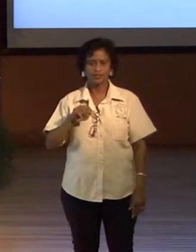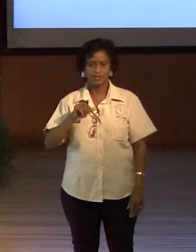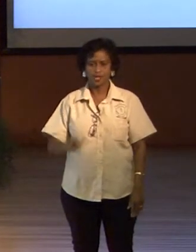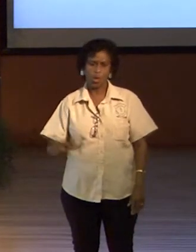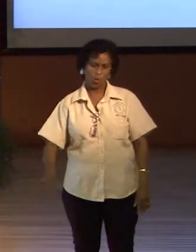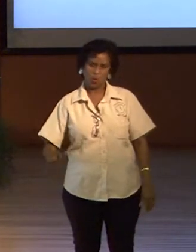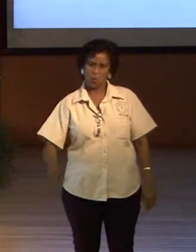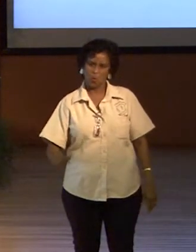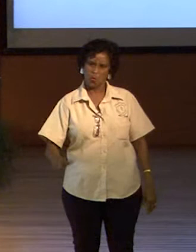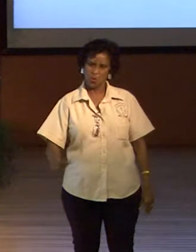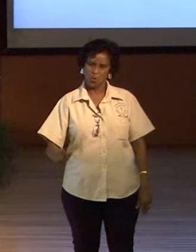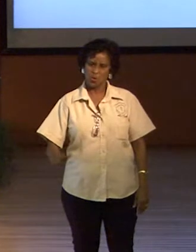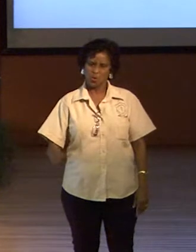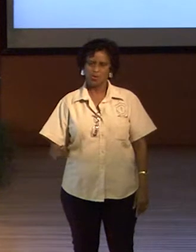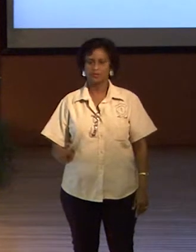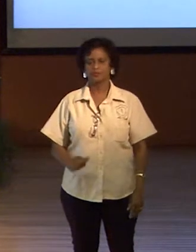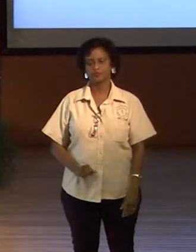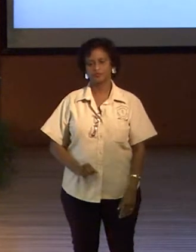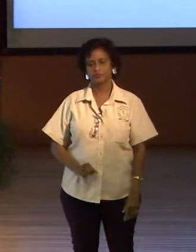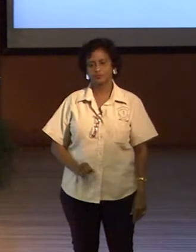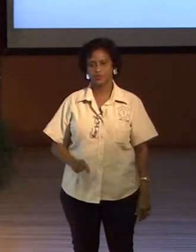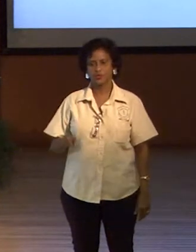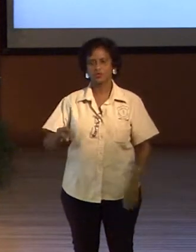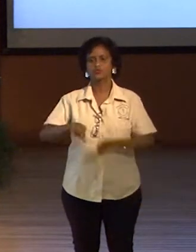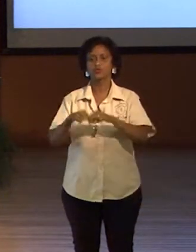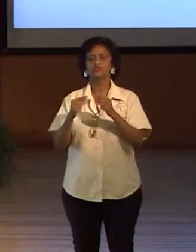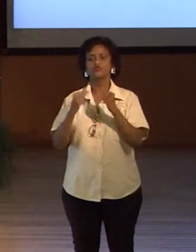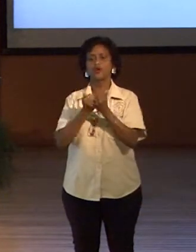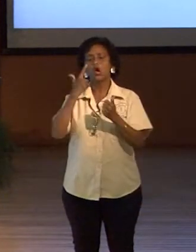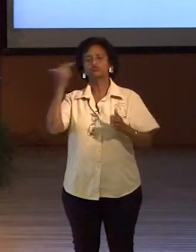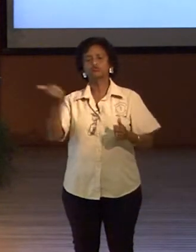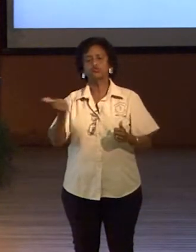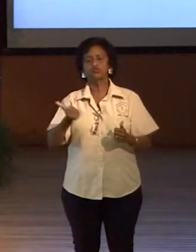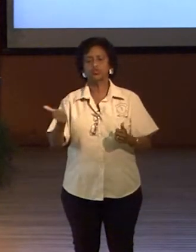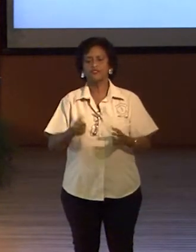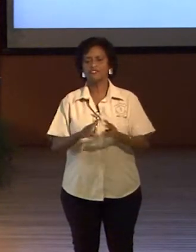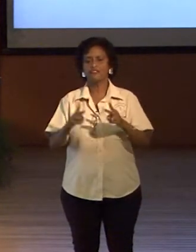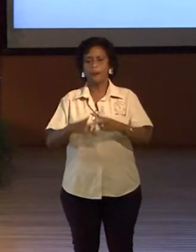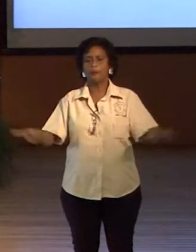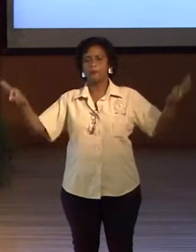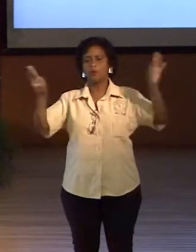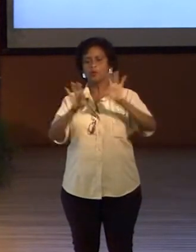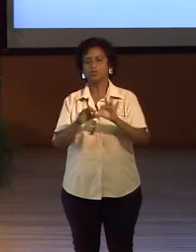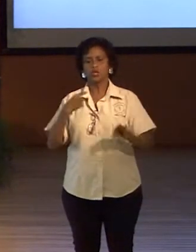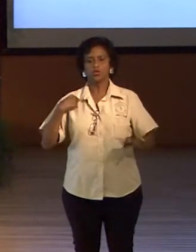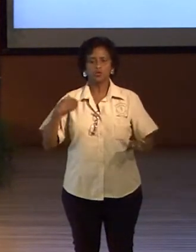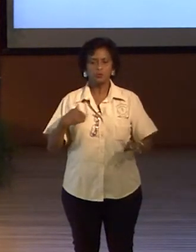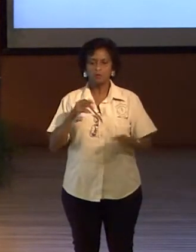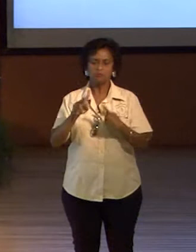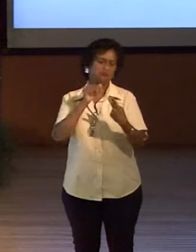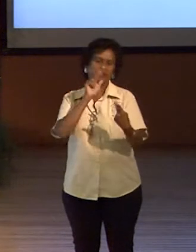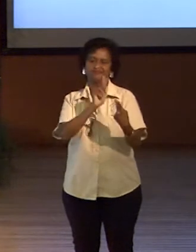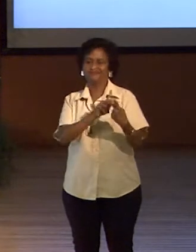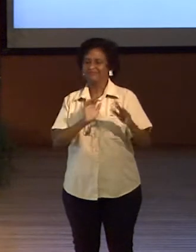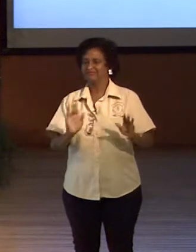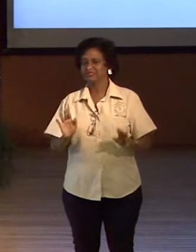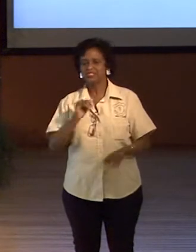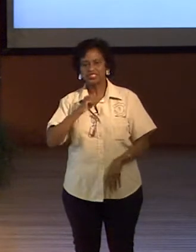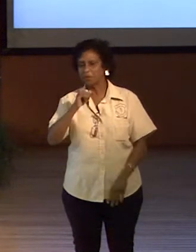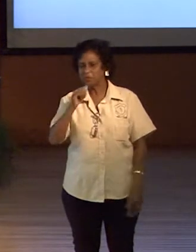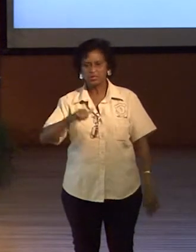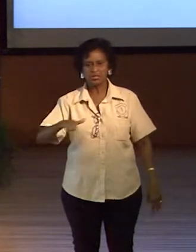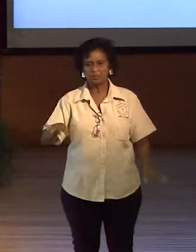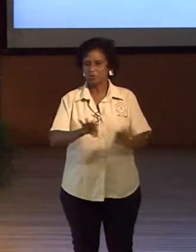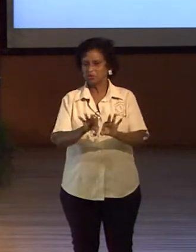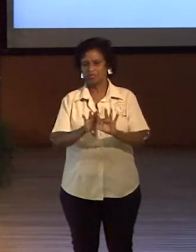somehow being a group of objects that are not quite human is all too pervasive. And